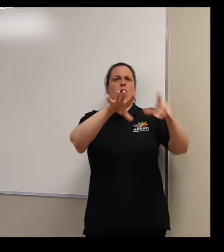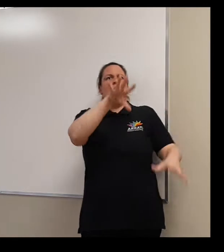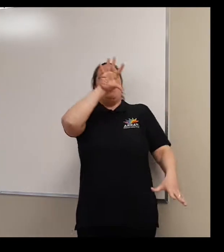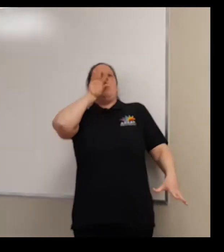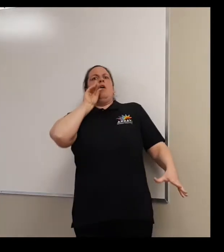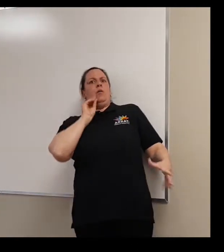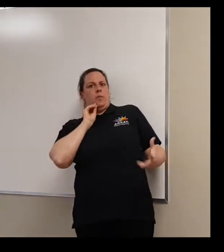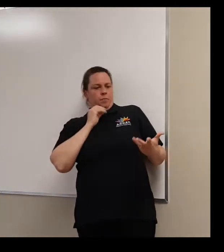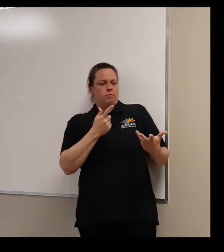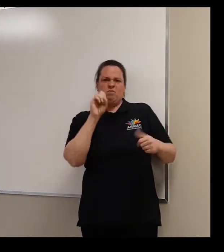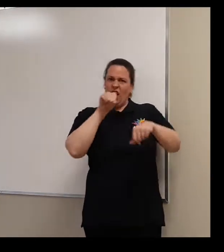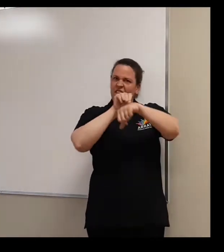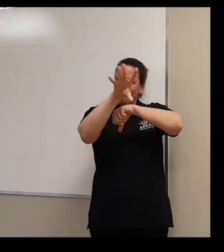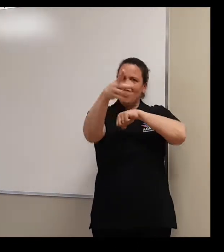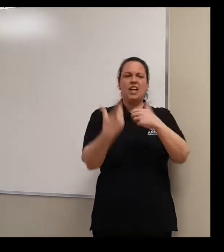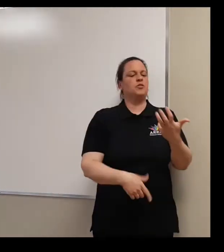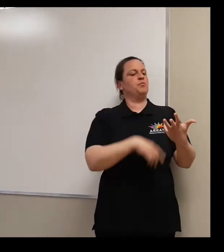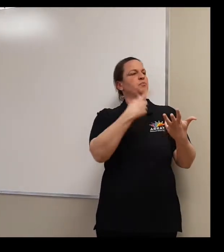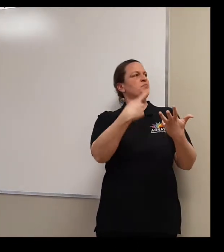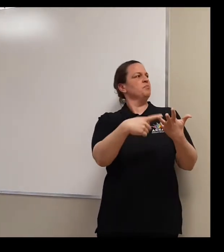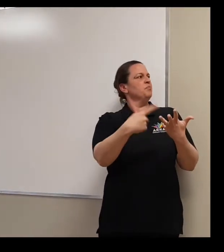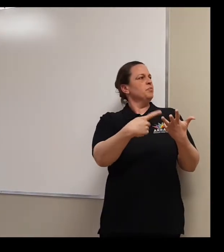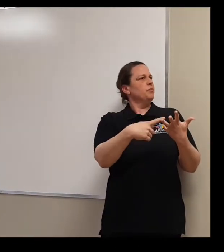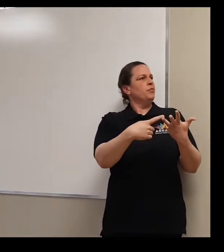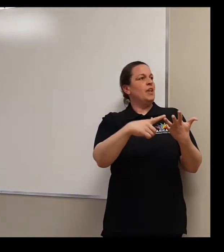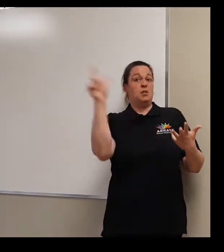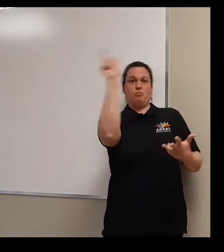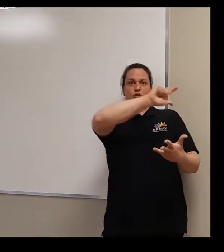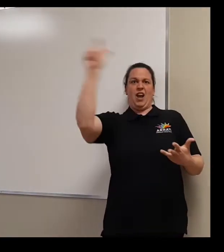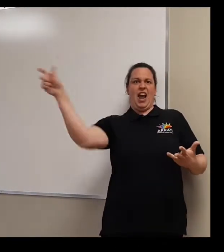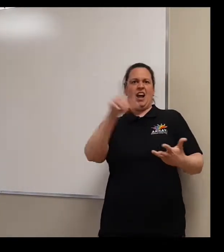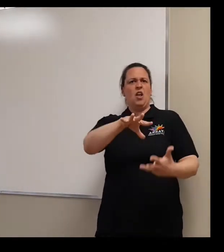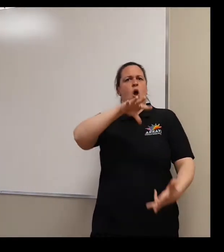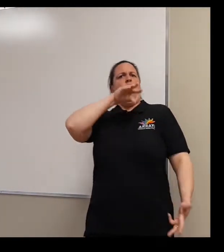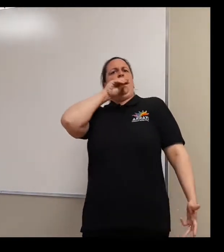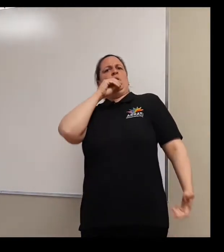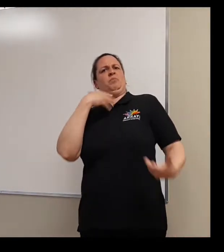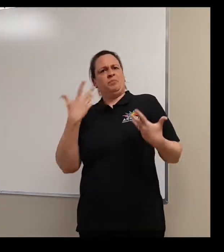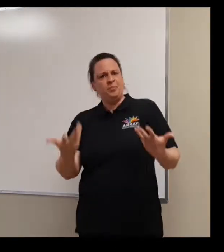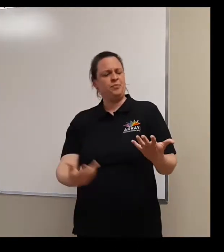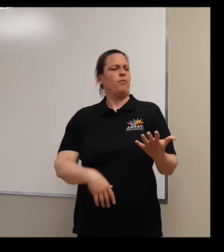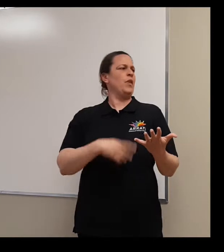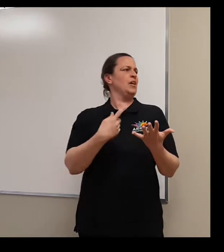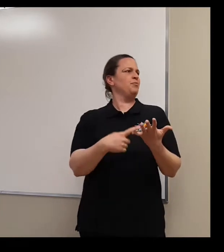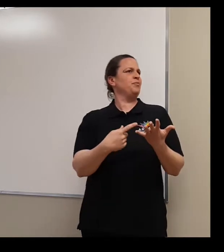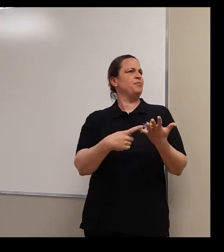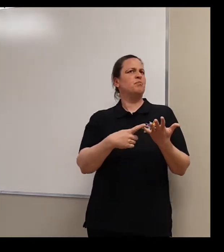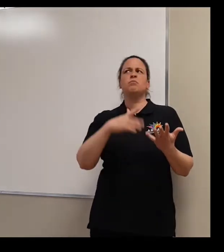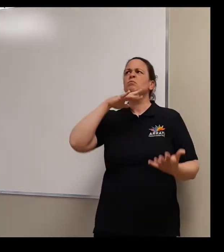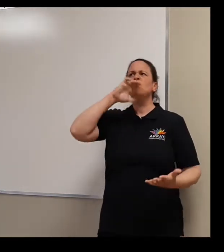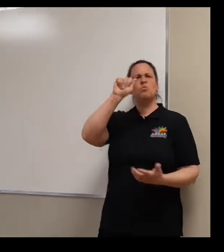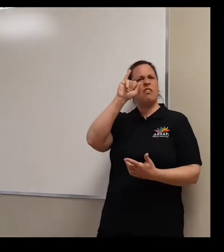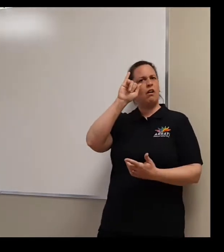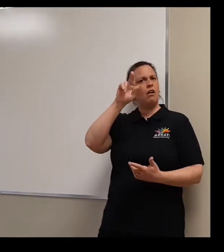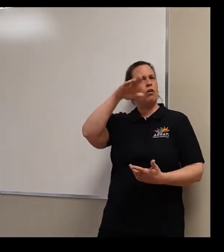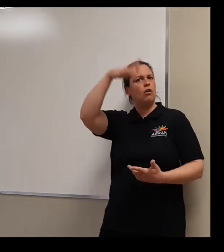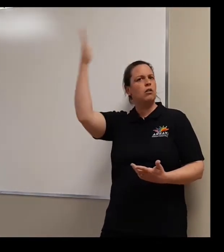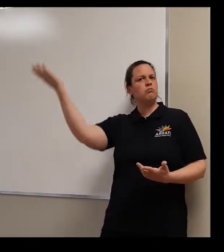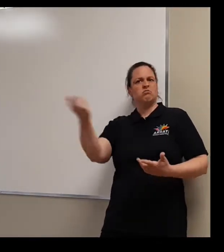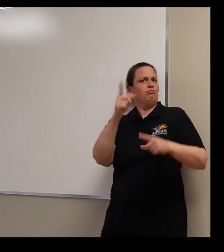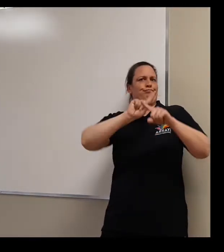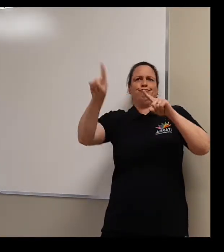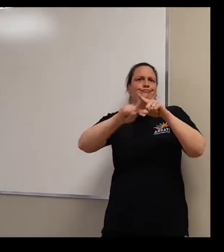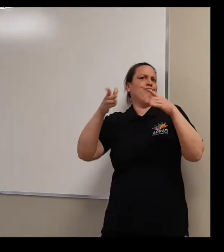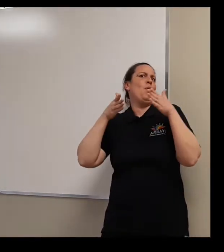medicine in. Smelling smoke from a fire, you inhale that into your lungs. Perfume or sprays in